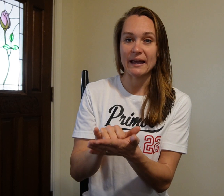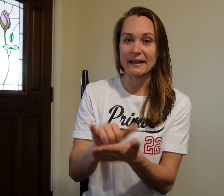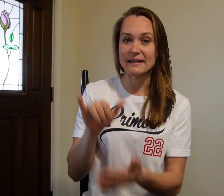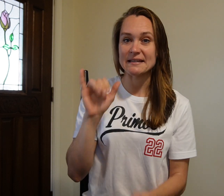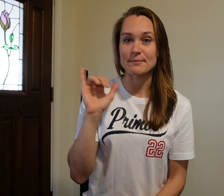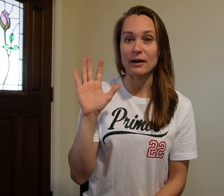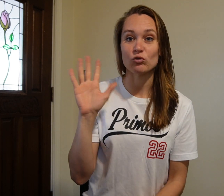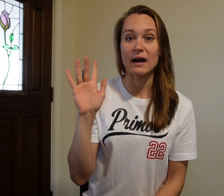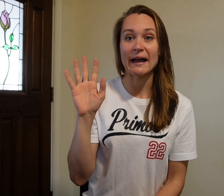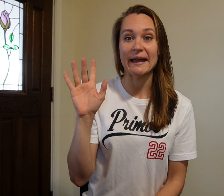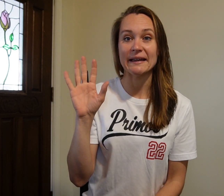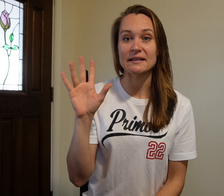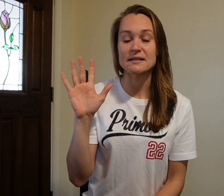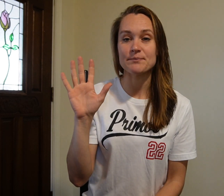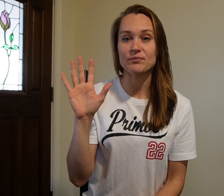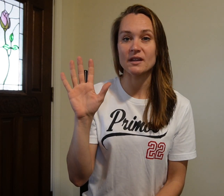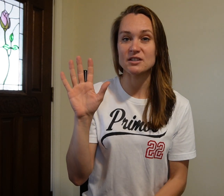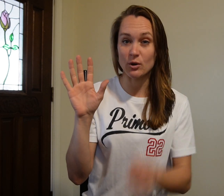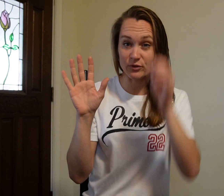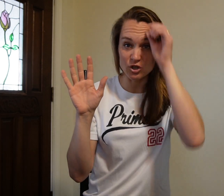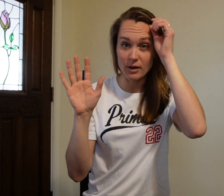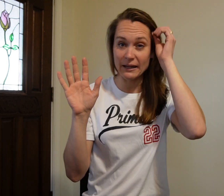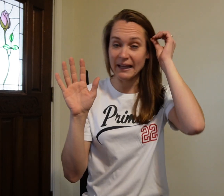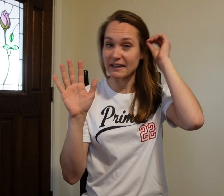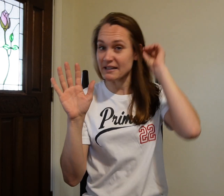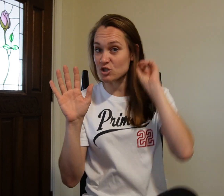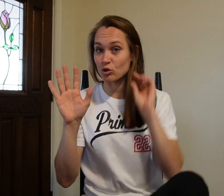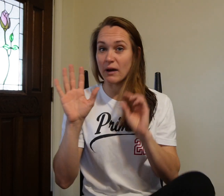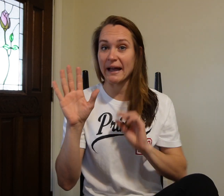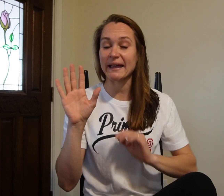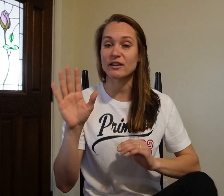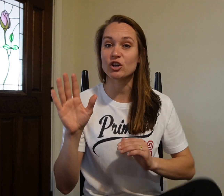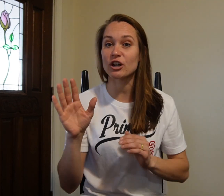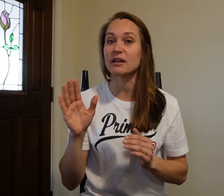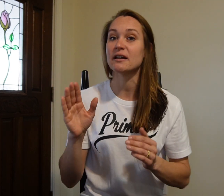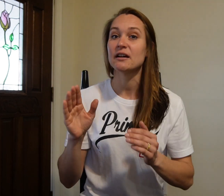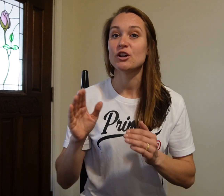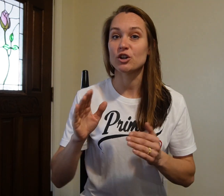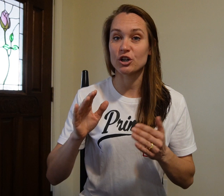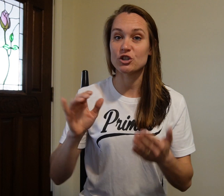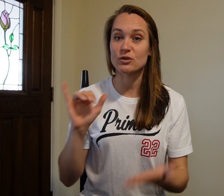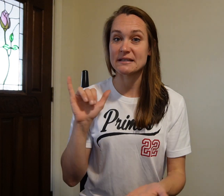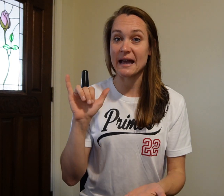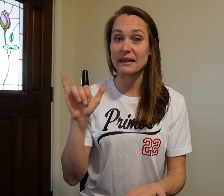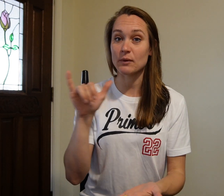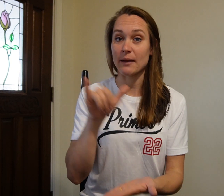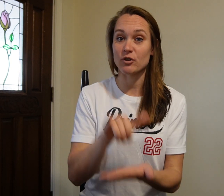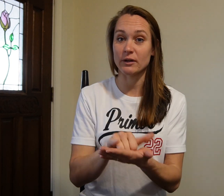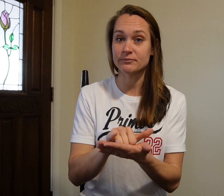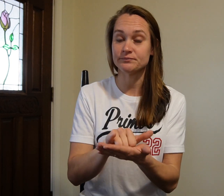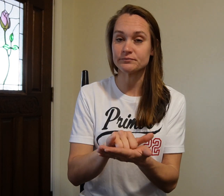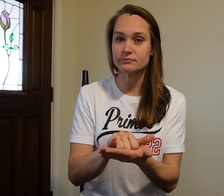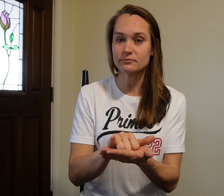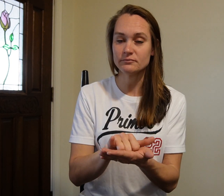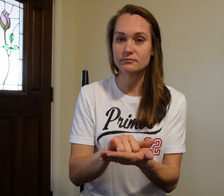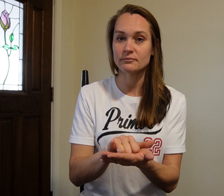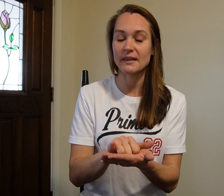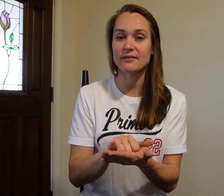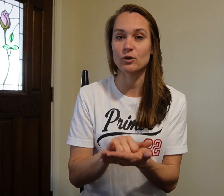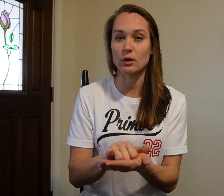hand is my right hand. So if your dominant hand is your right hand, you're gonna do exactly what I'm doing. If you're